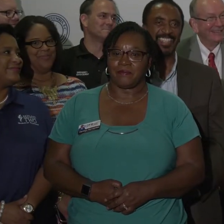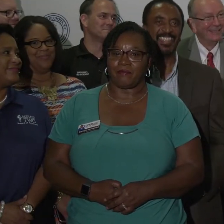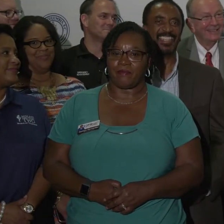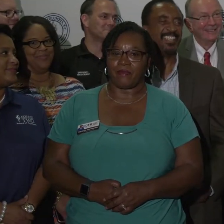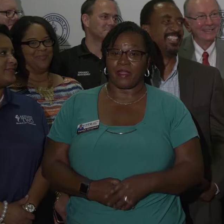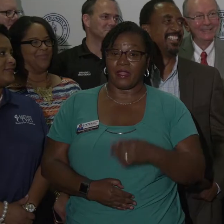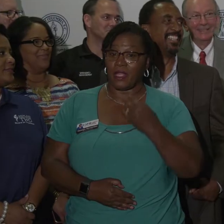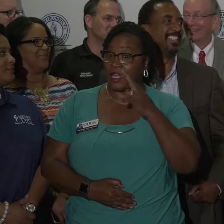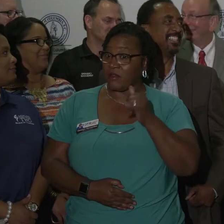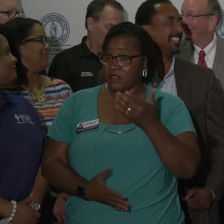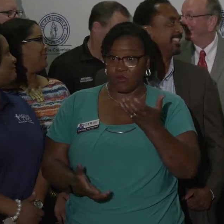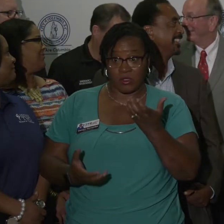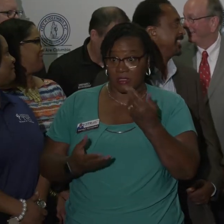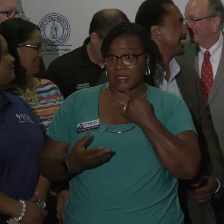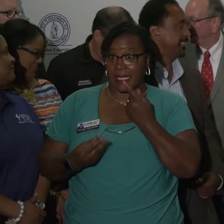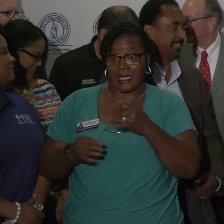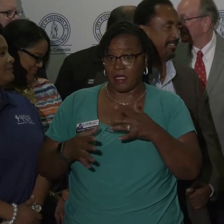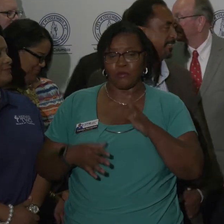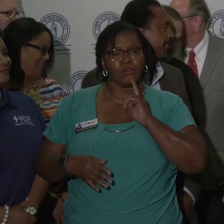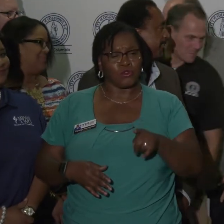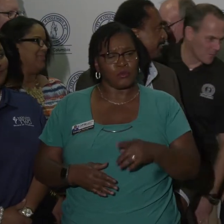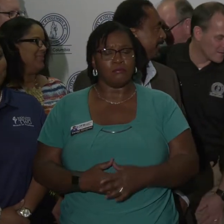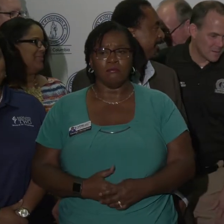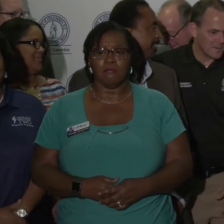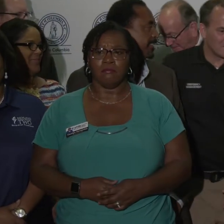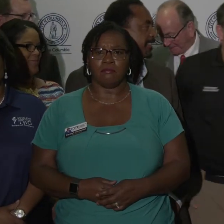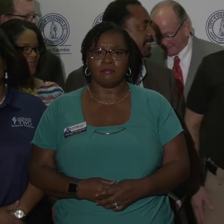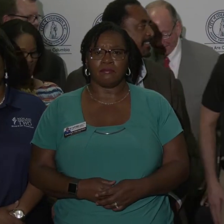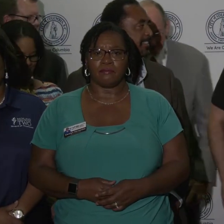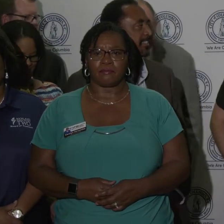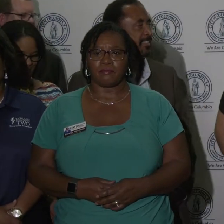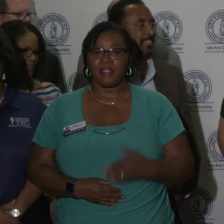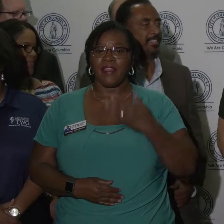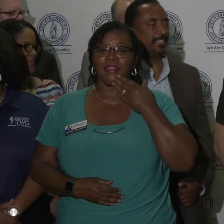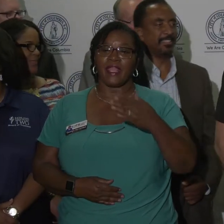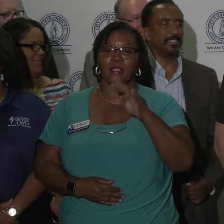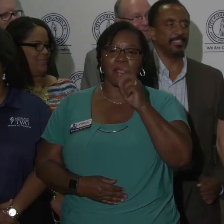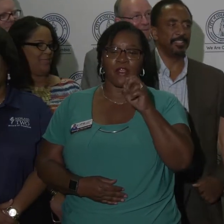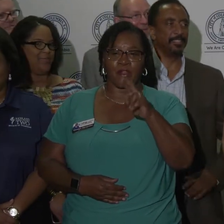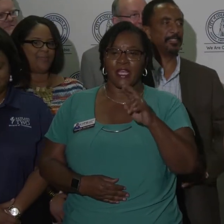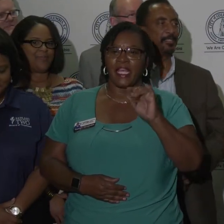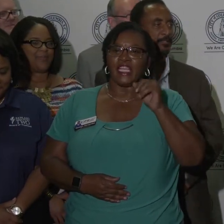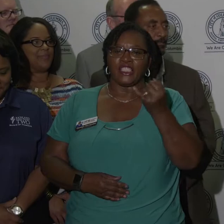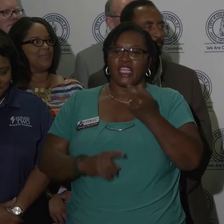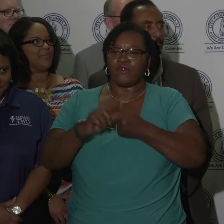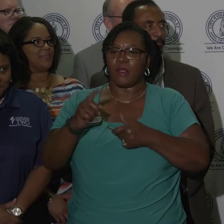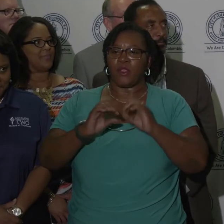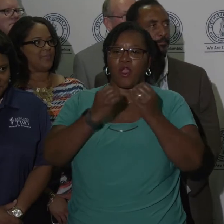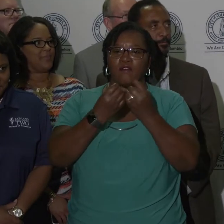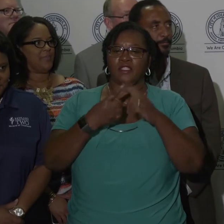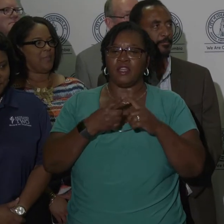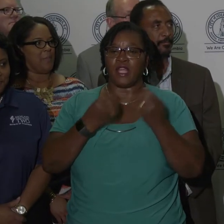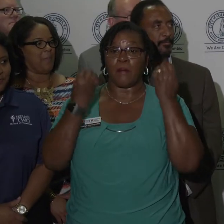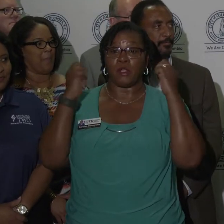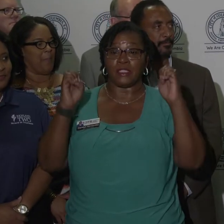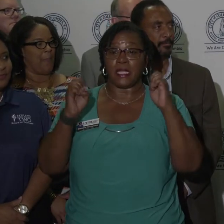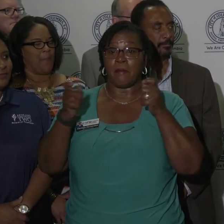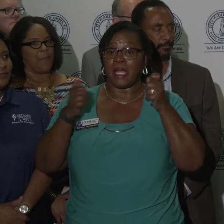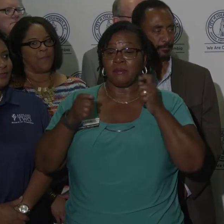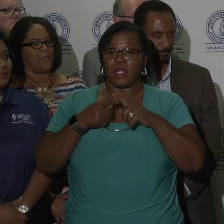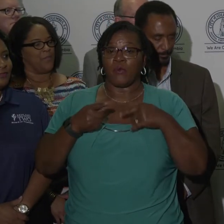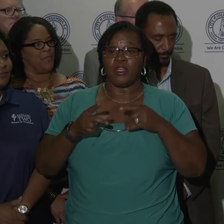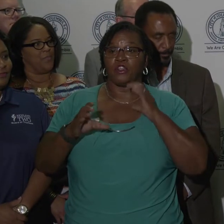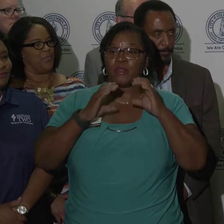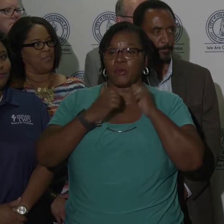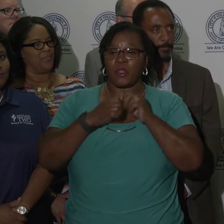Harry, anything you want to share that we may have missed? Thank you, Mayor. Just from the Office of Emergency Management here in Columbia, we're